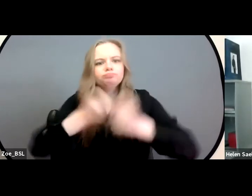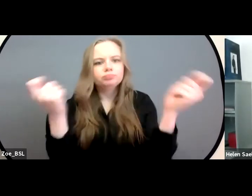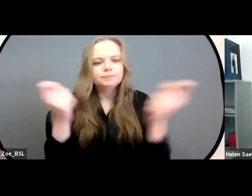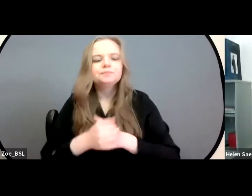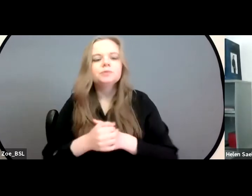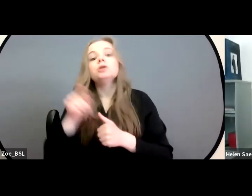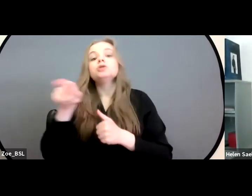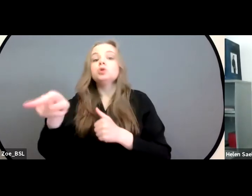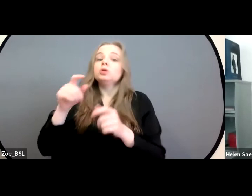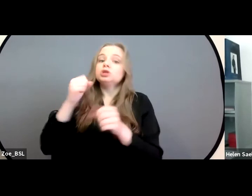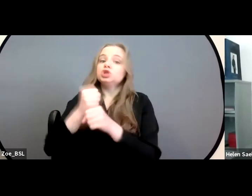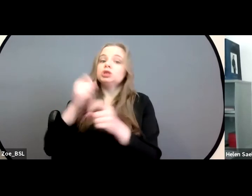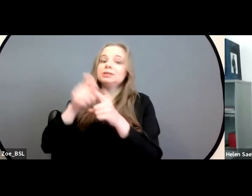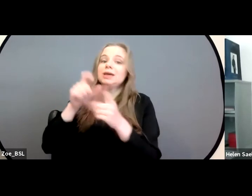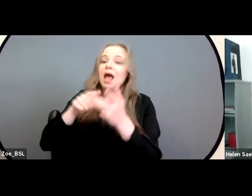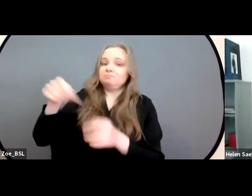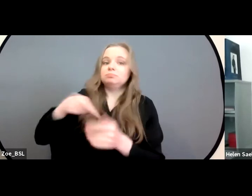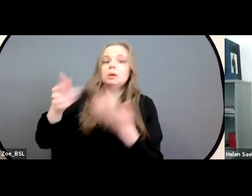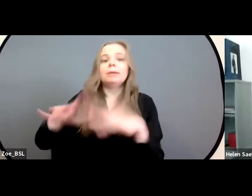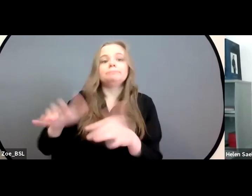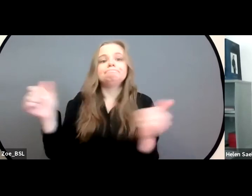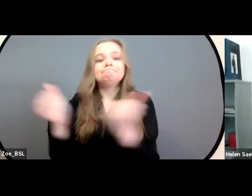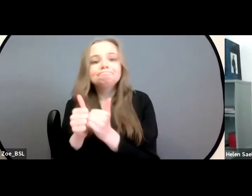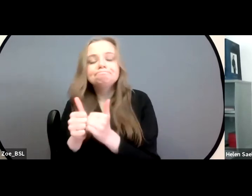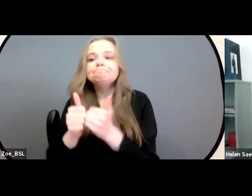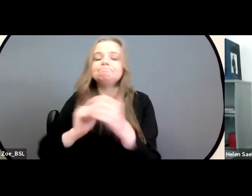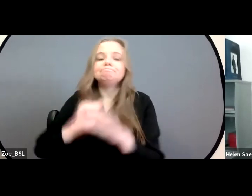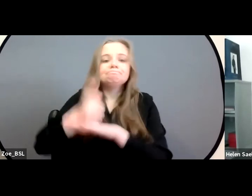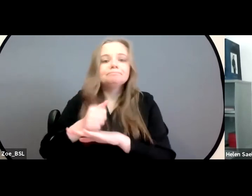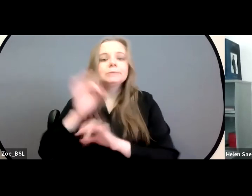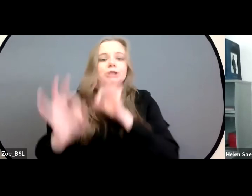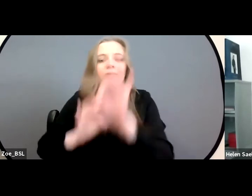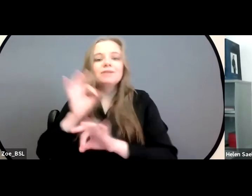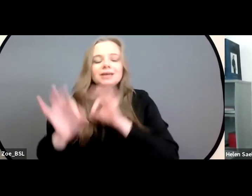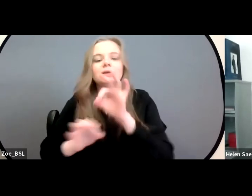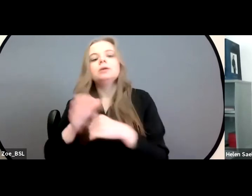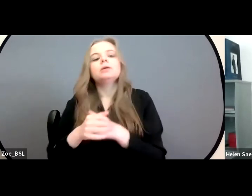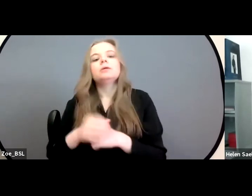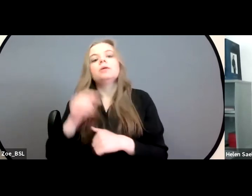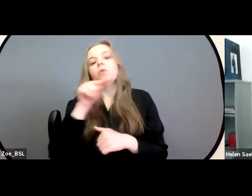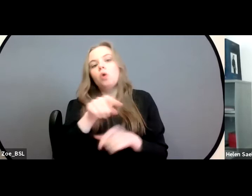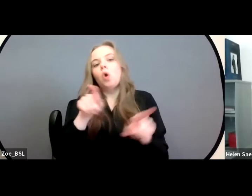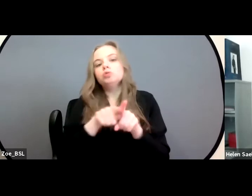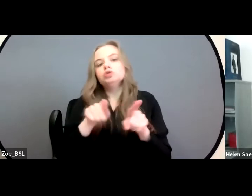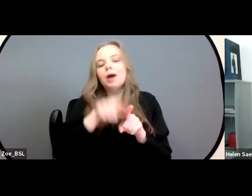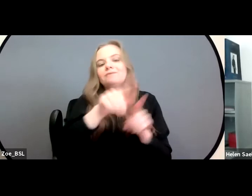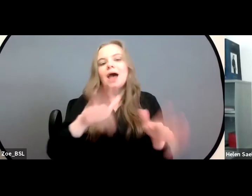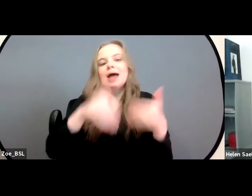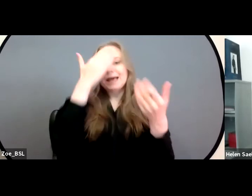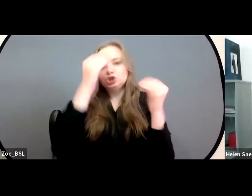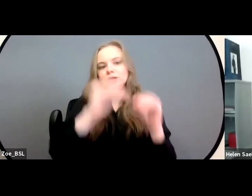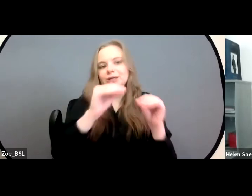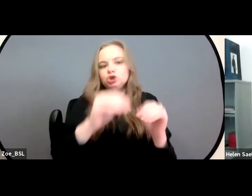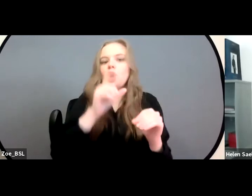agree the parameters, it was clear that coming alongside the Higher Education Commission report, this was just a